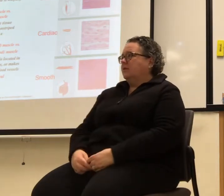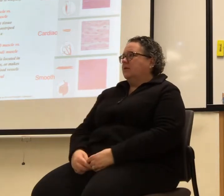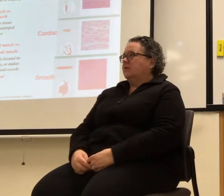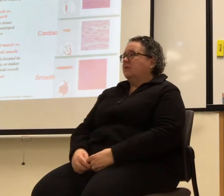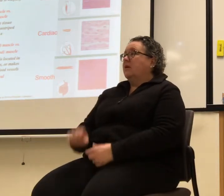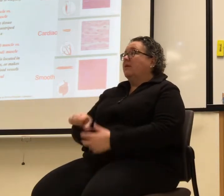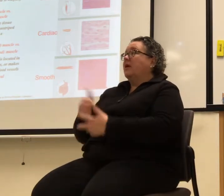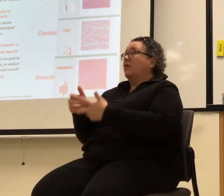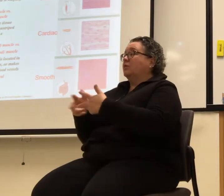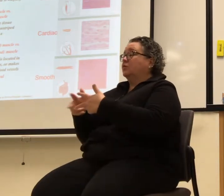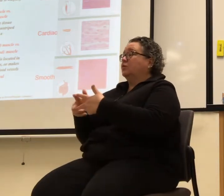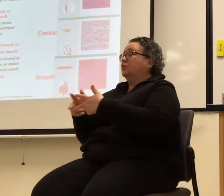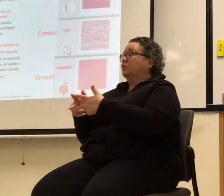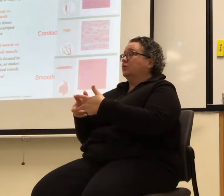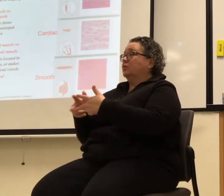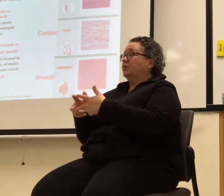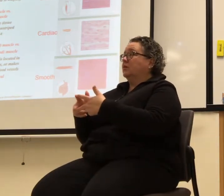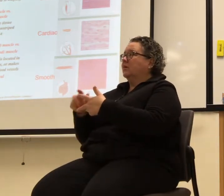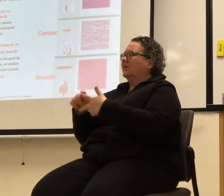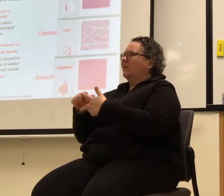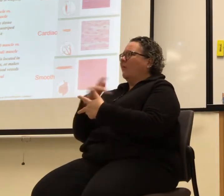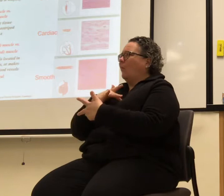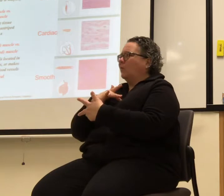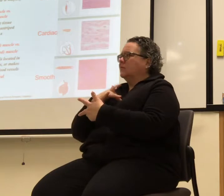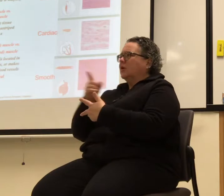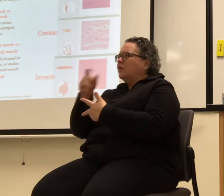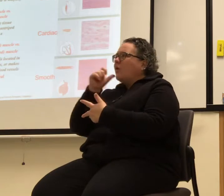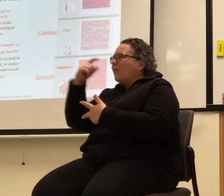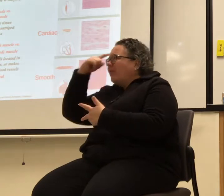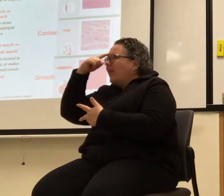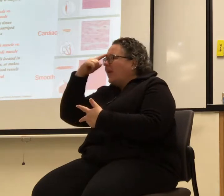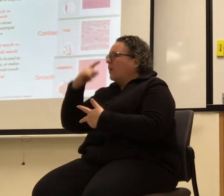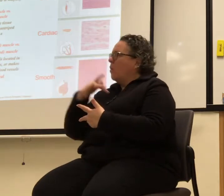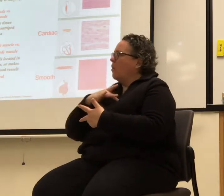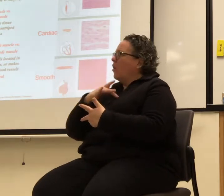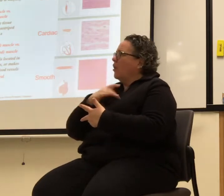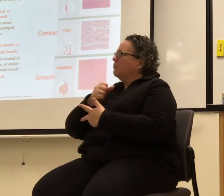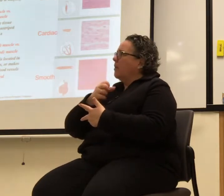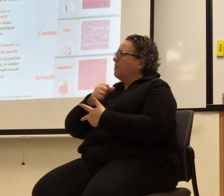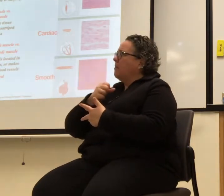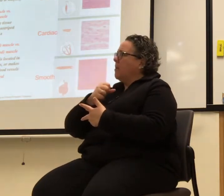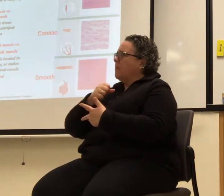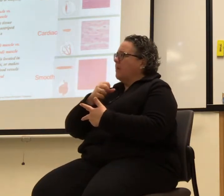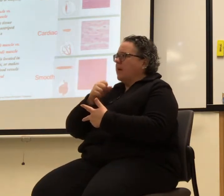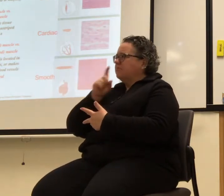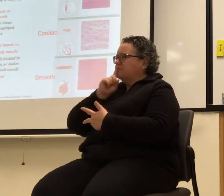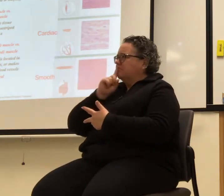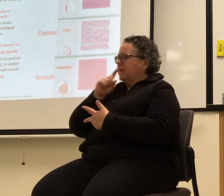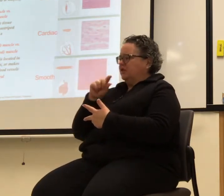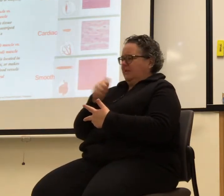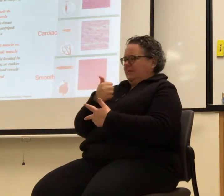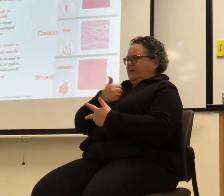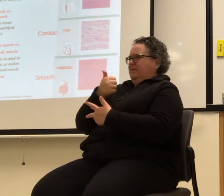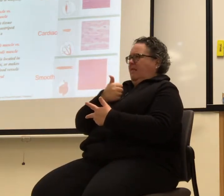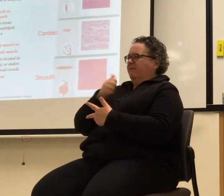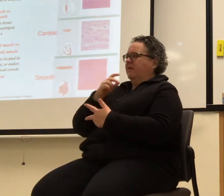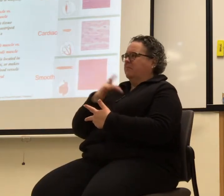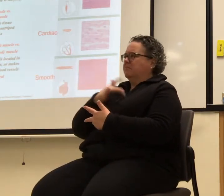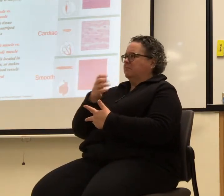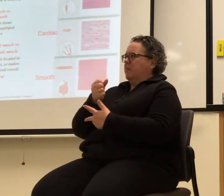The other two, like your heart, I mean, you don't think to make your heart beat, it just beats, right? So it's involuntary.